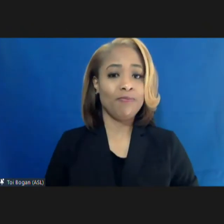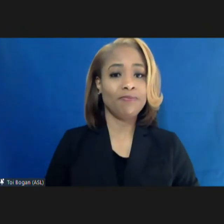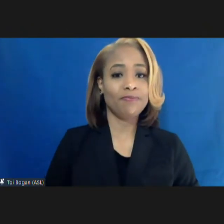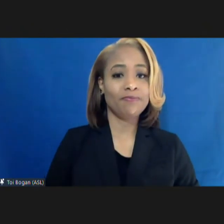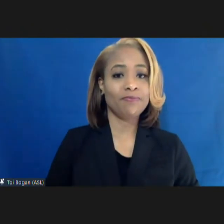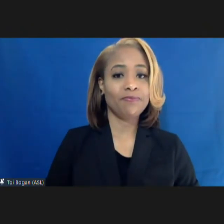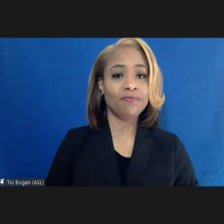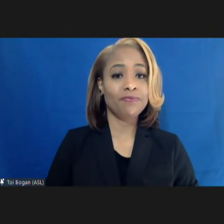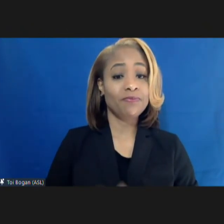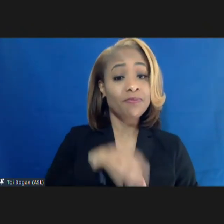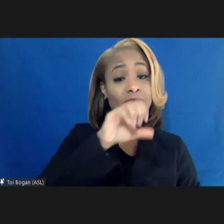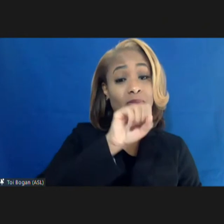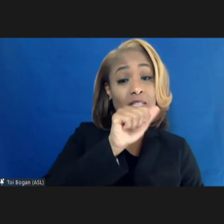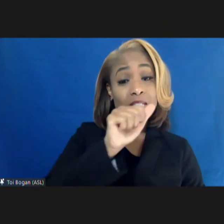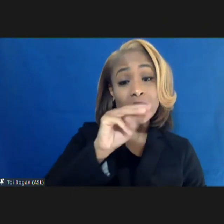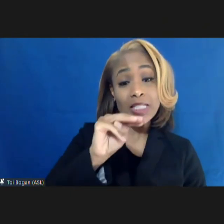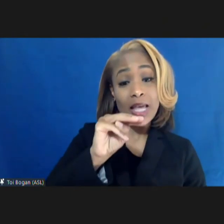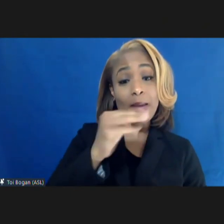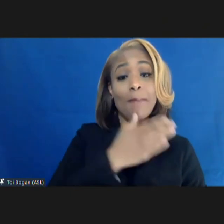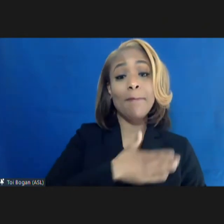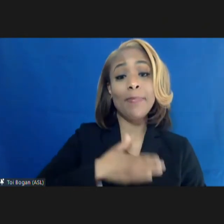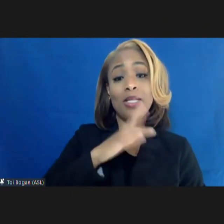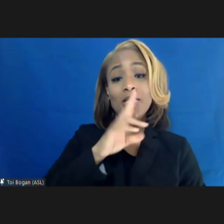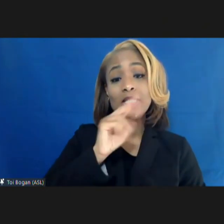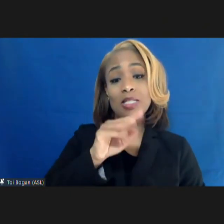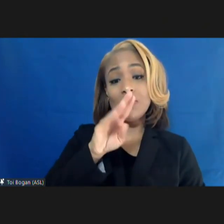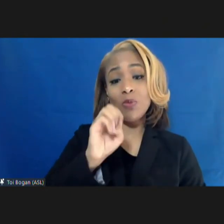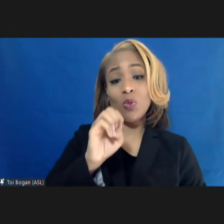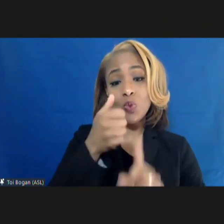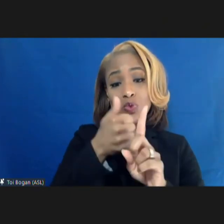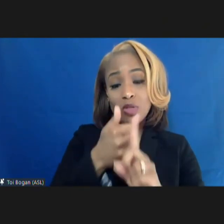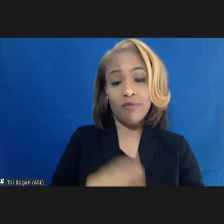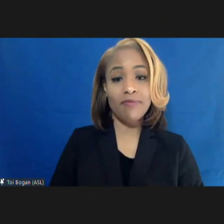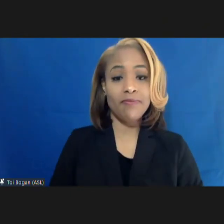Sam Dodge with MLive, please unmute yourself and ask your question.